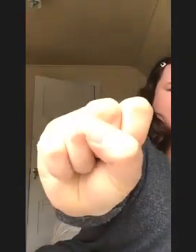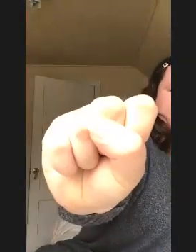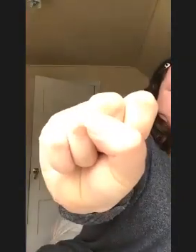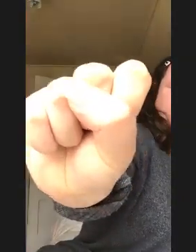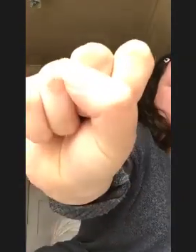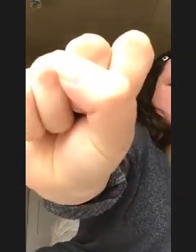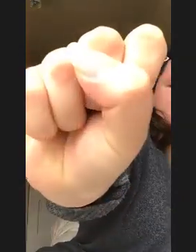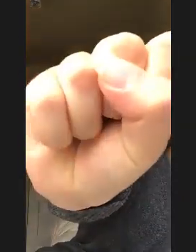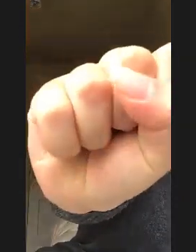S,